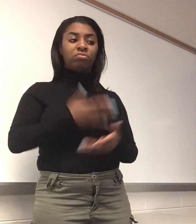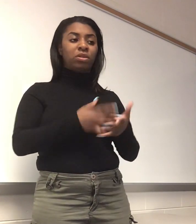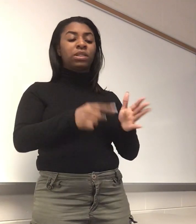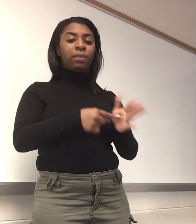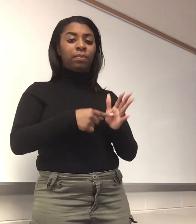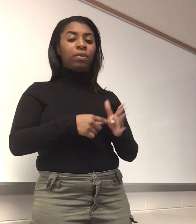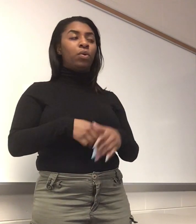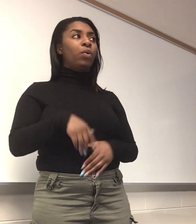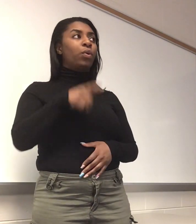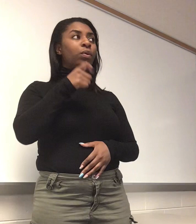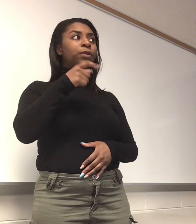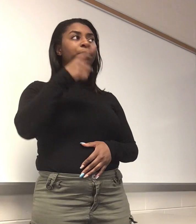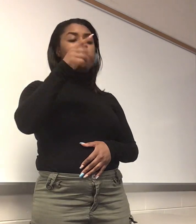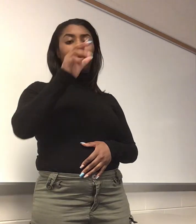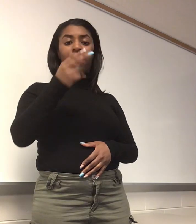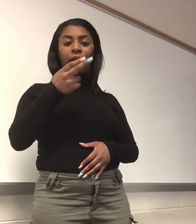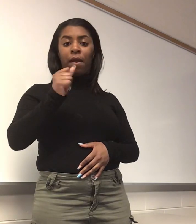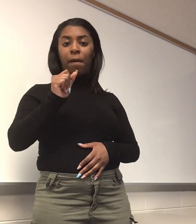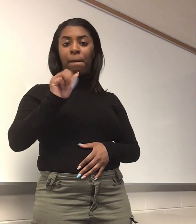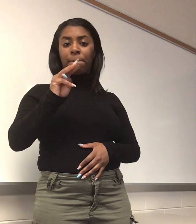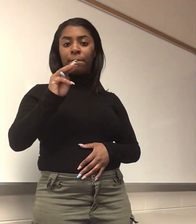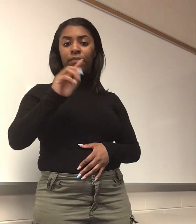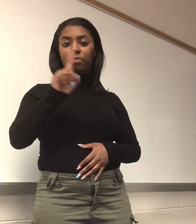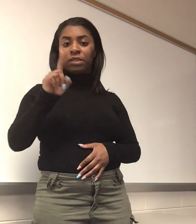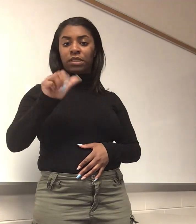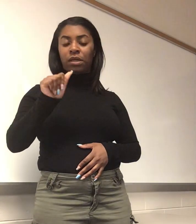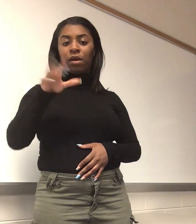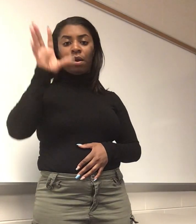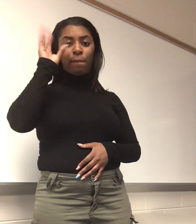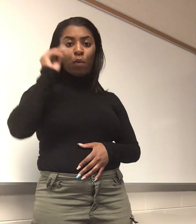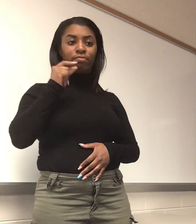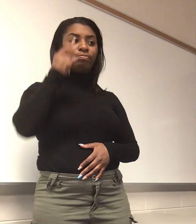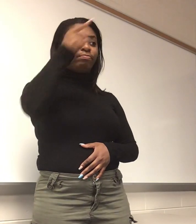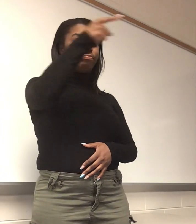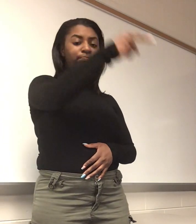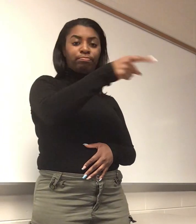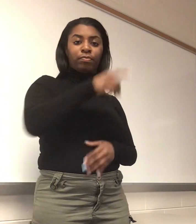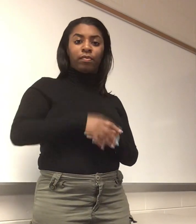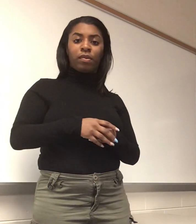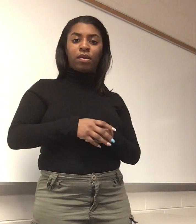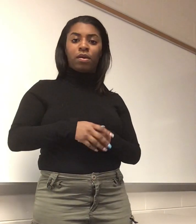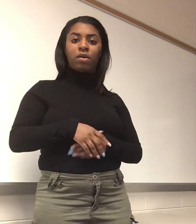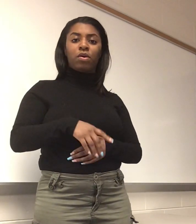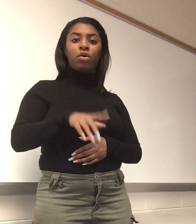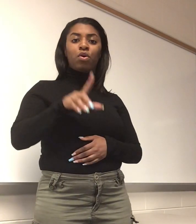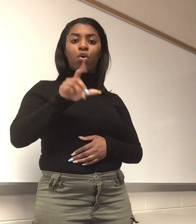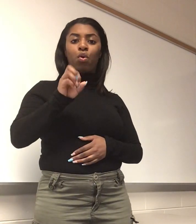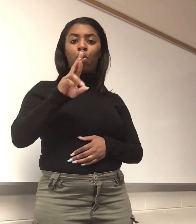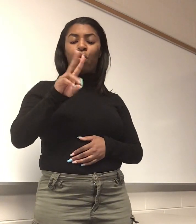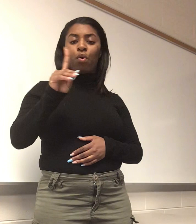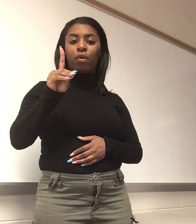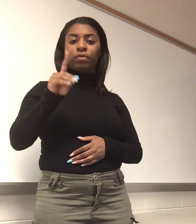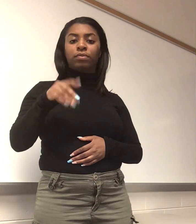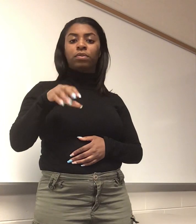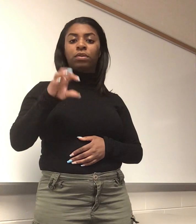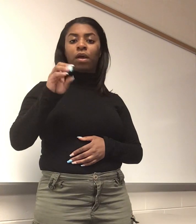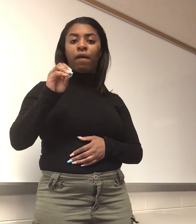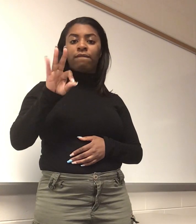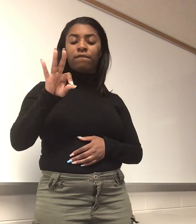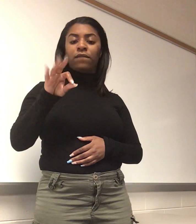Hamza. Merry and Pippin from Lord of the Rings. Tell us how they fit. Because like they're always joking around the whole